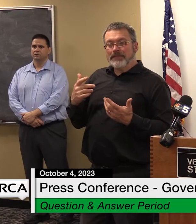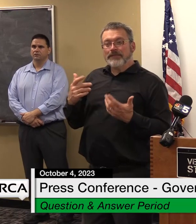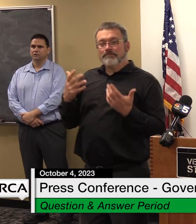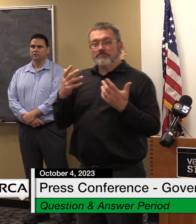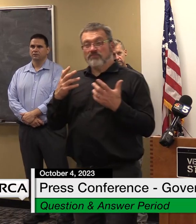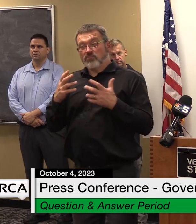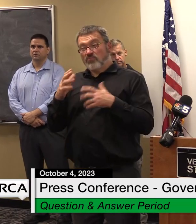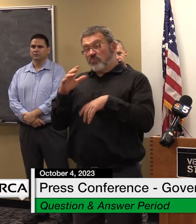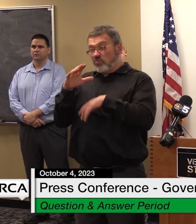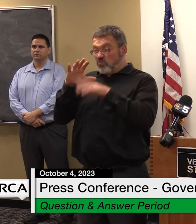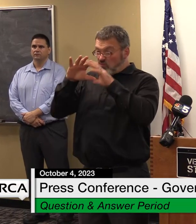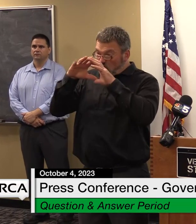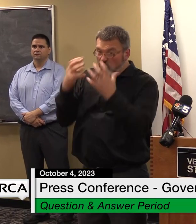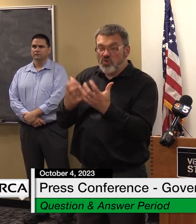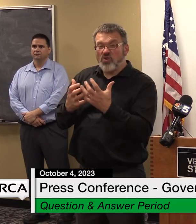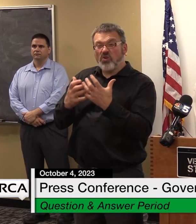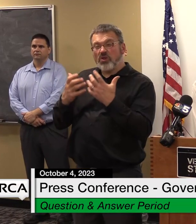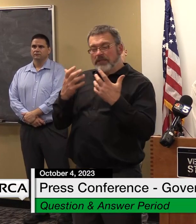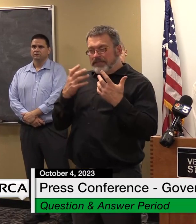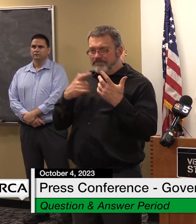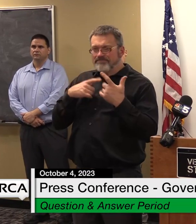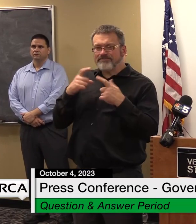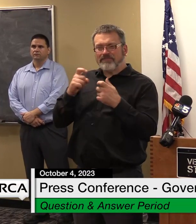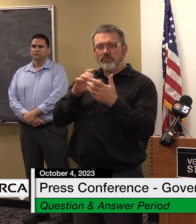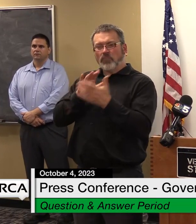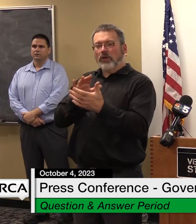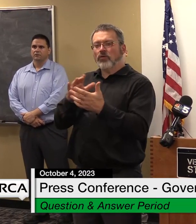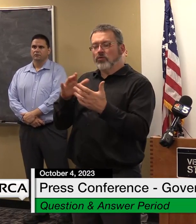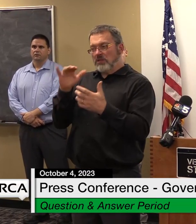but I would agree. Fentanyl has changed the game.